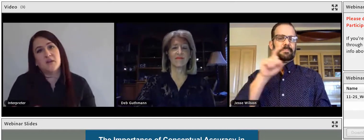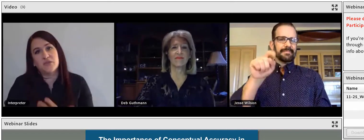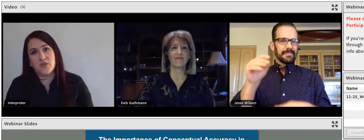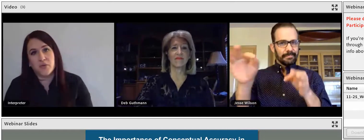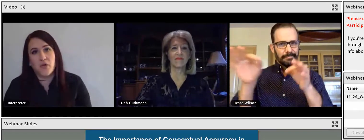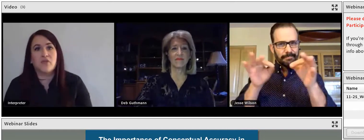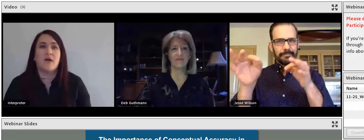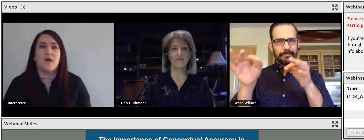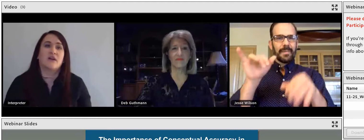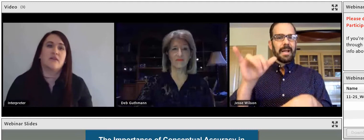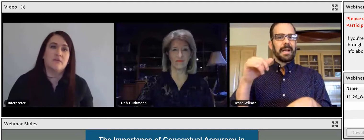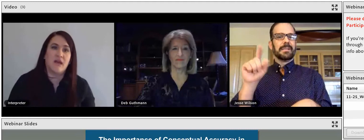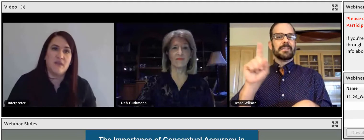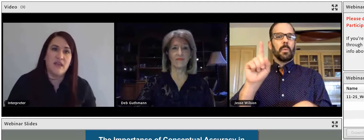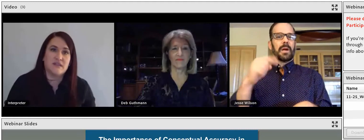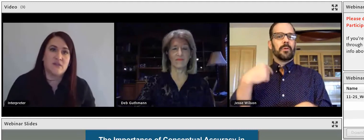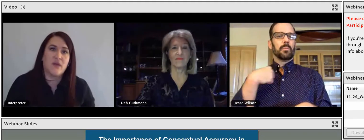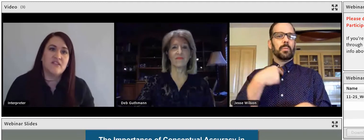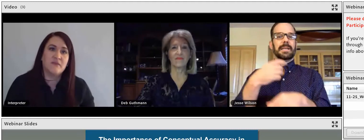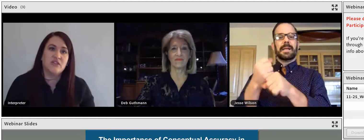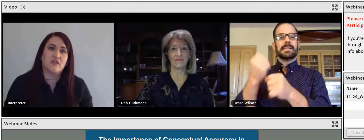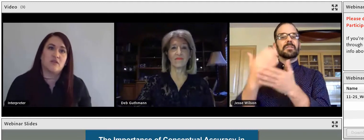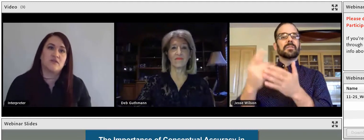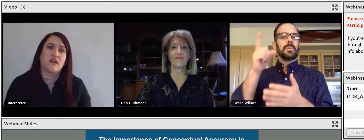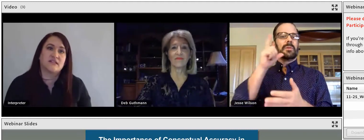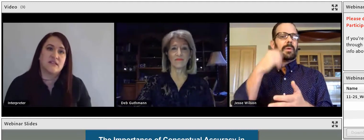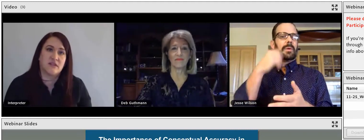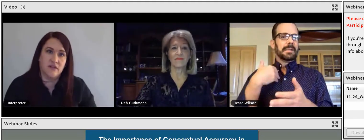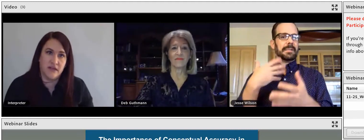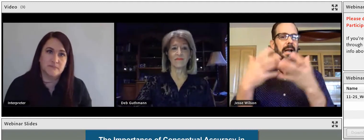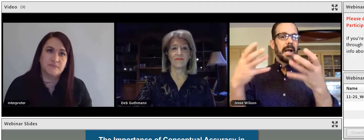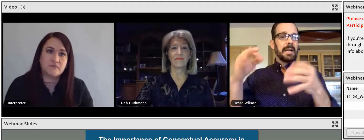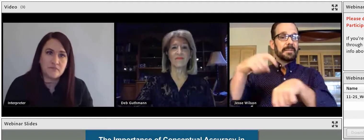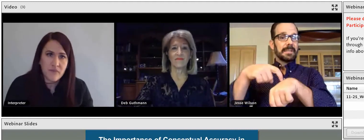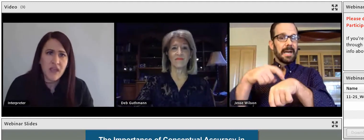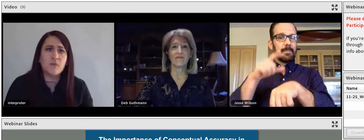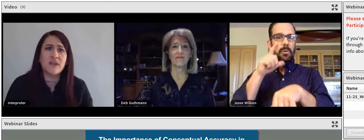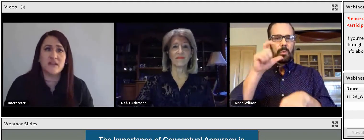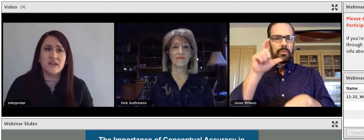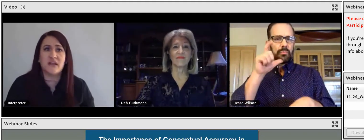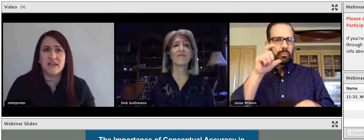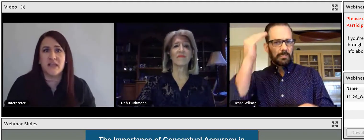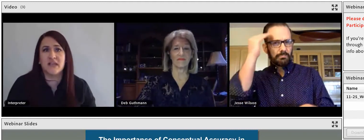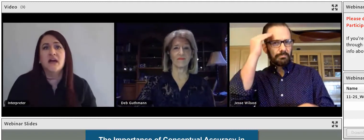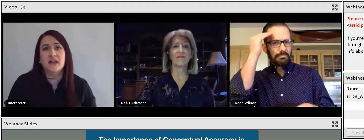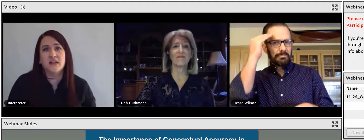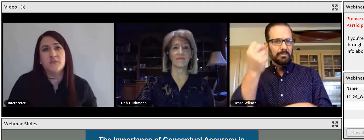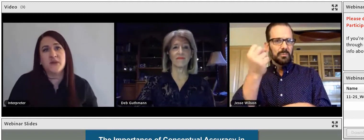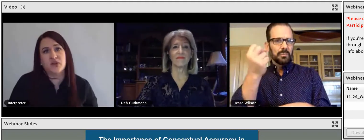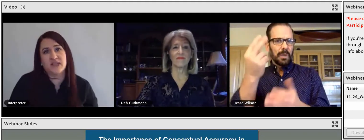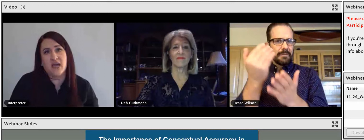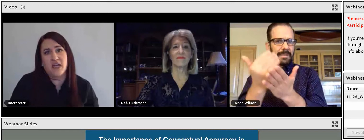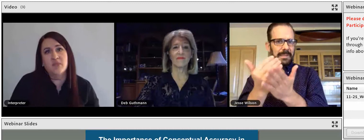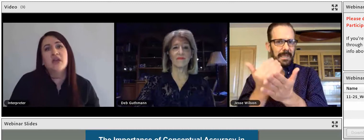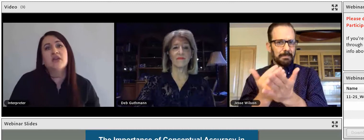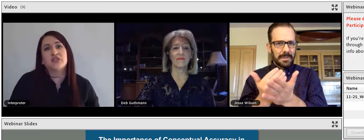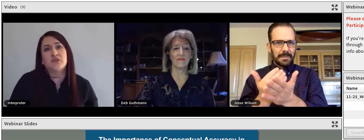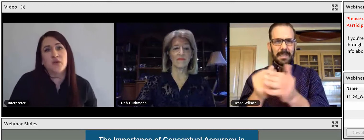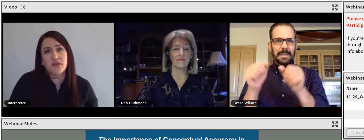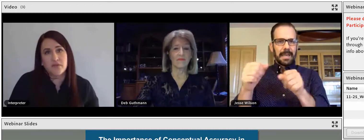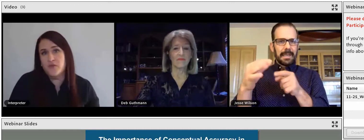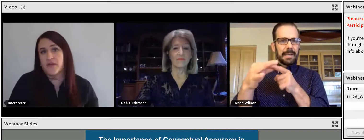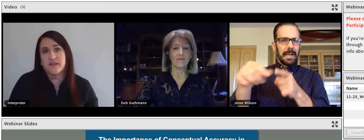say somebody that helps you through the program, whatever it might be. So we have to make sure that those concepts are clear. And it can take a little bit more